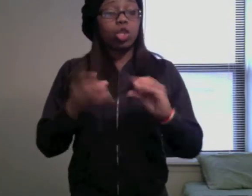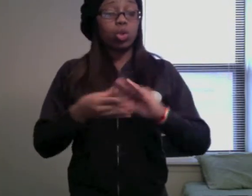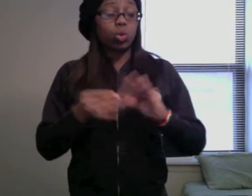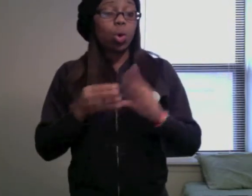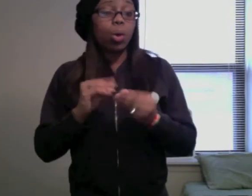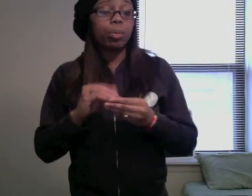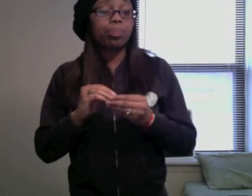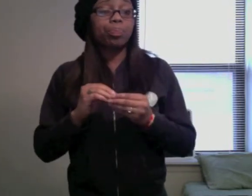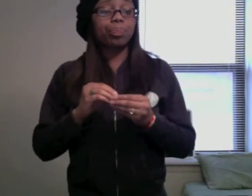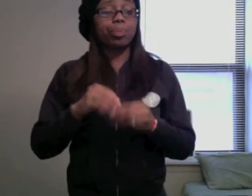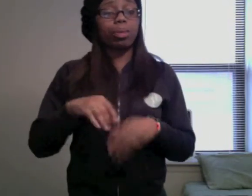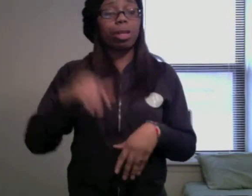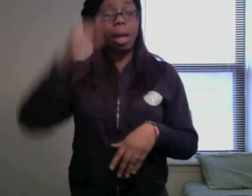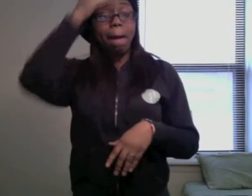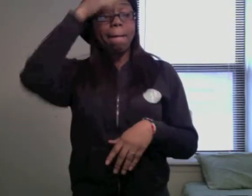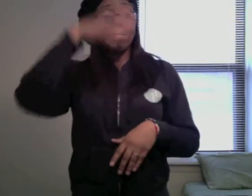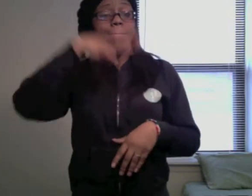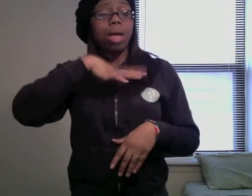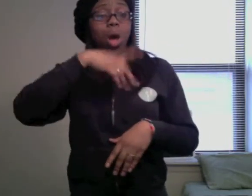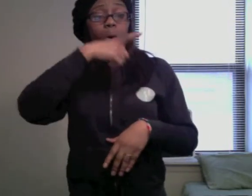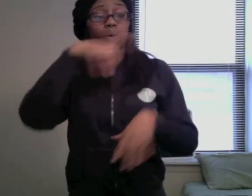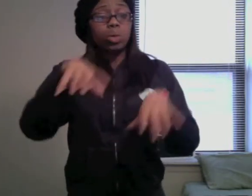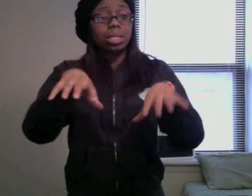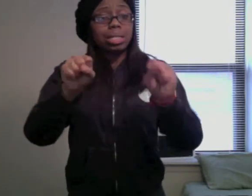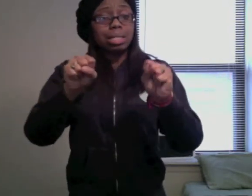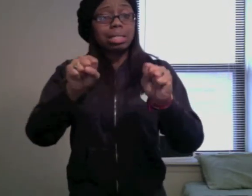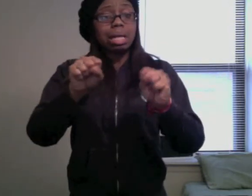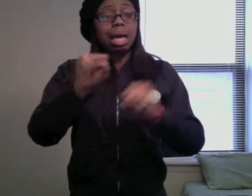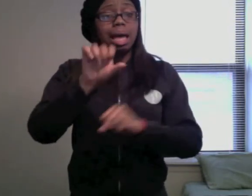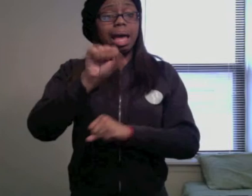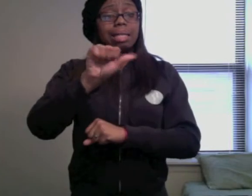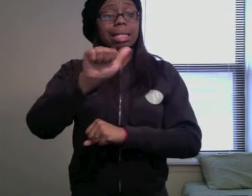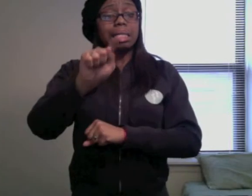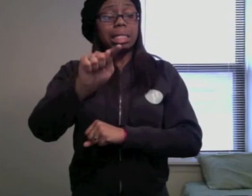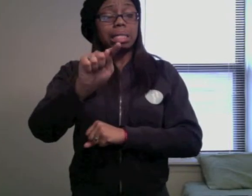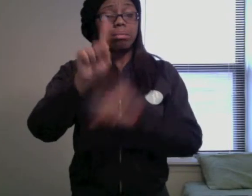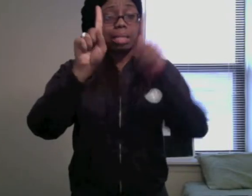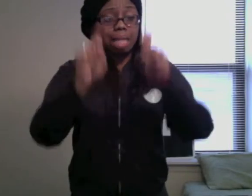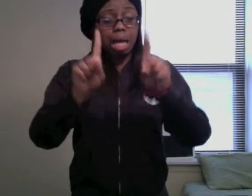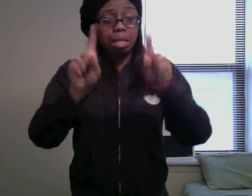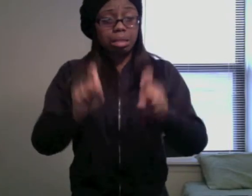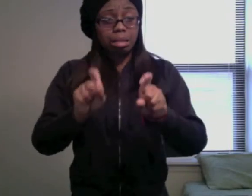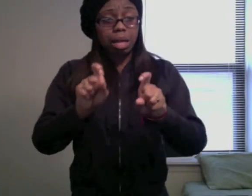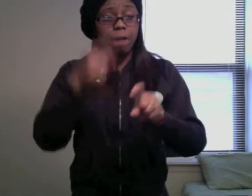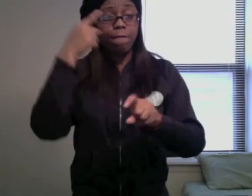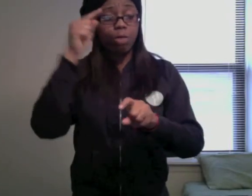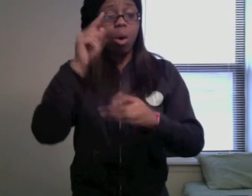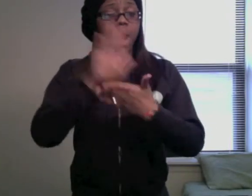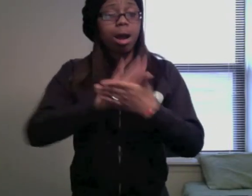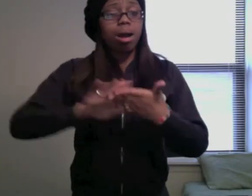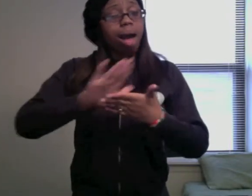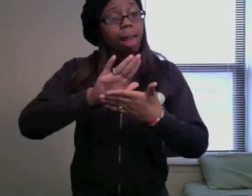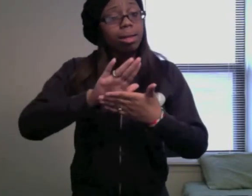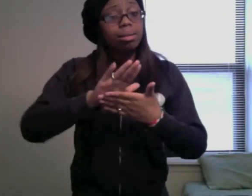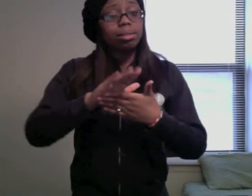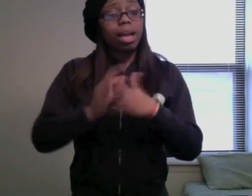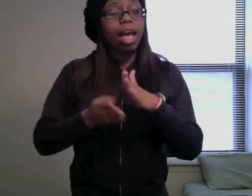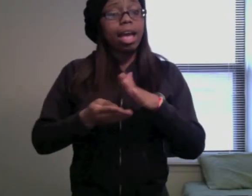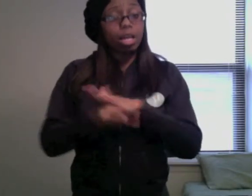the Scholastic Aptitude Test, the SAT, as part of the college entrance procedures. When he received his test scores